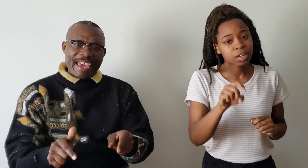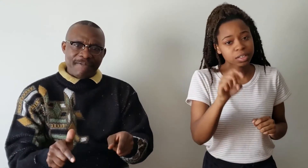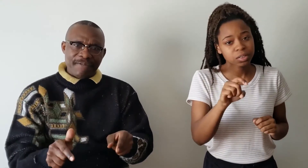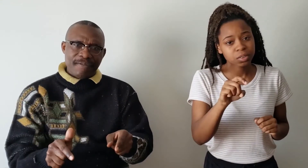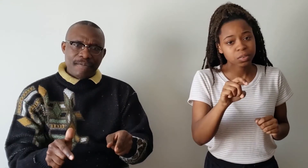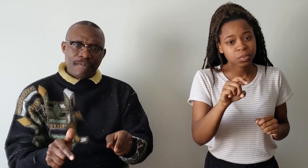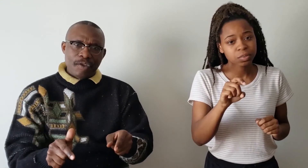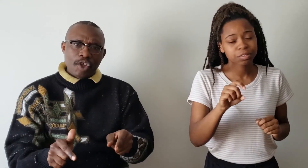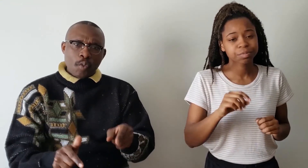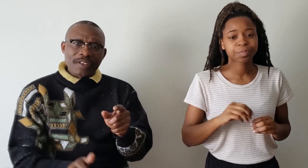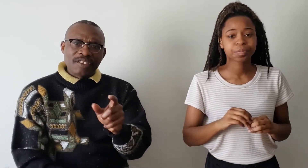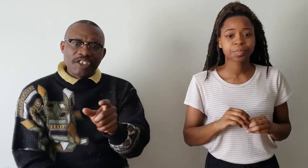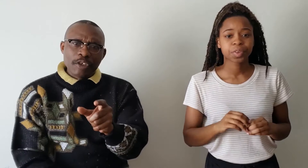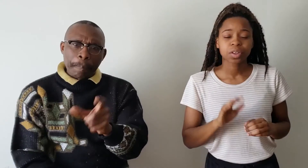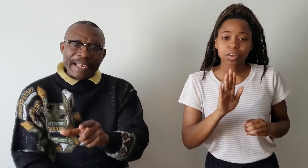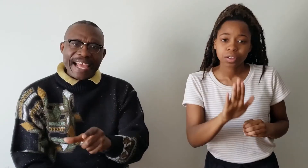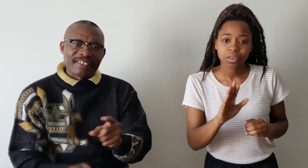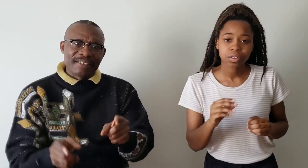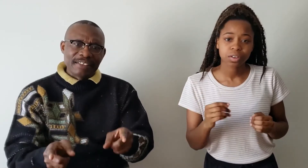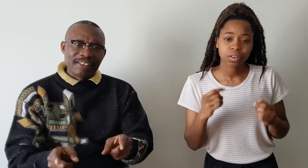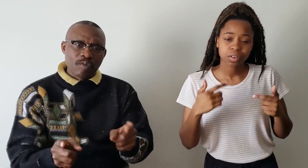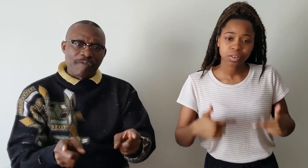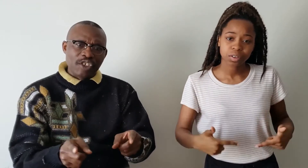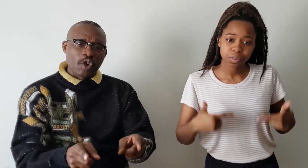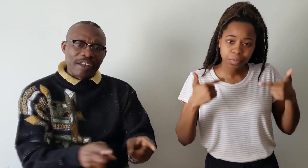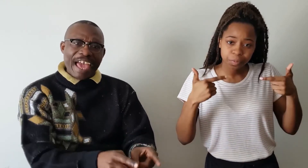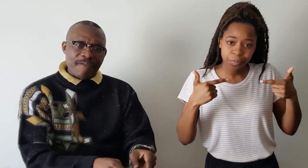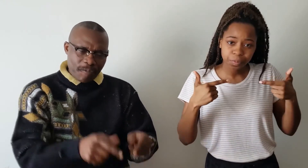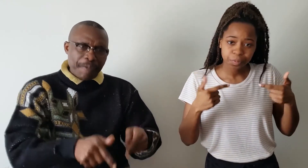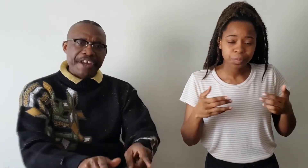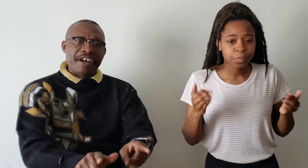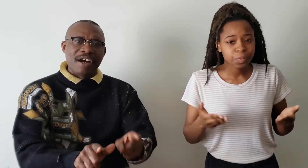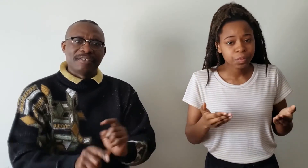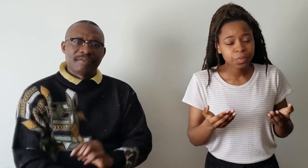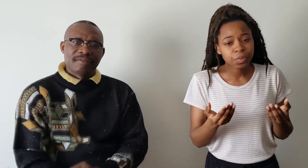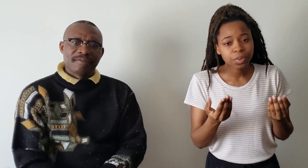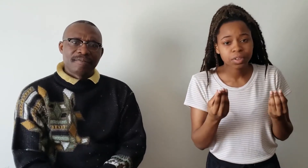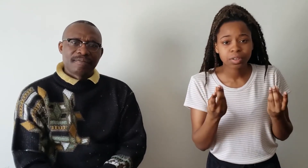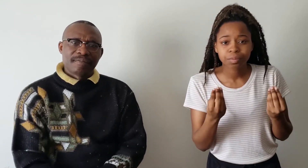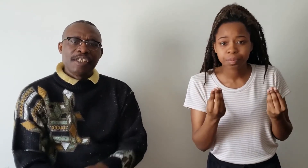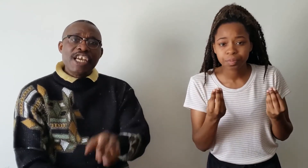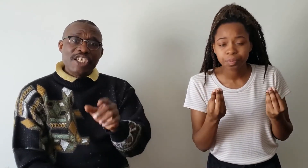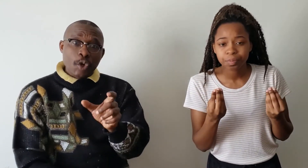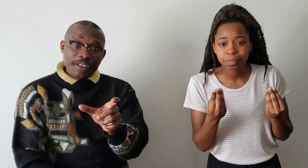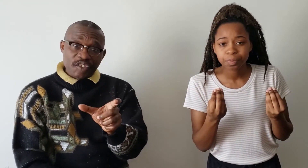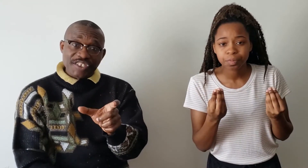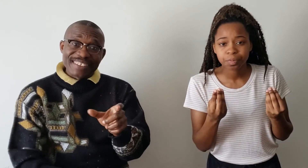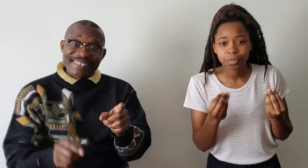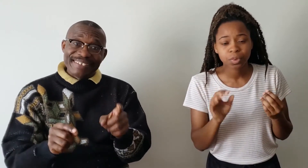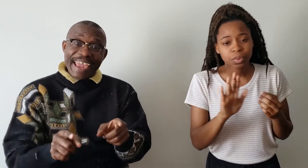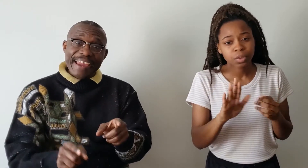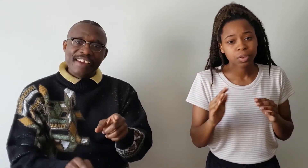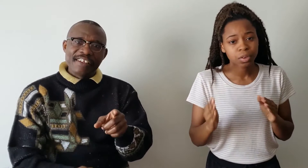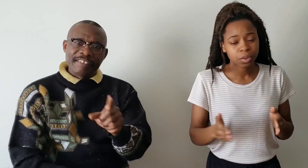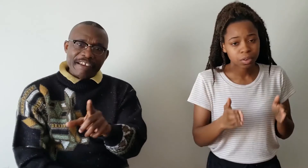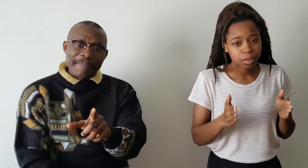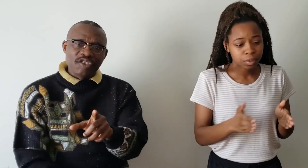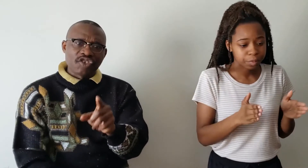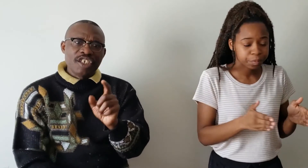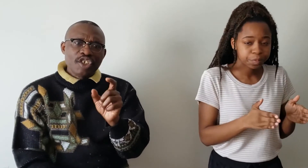life? What do you plan to do with your life from here on? Your decision today determines